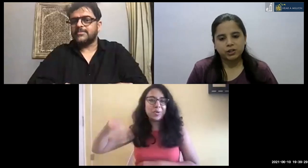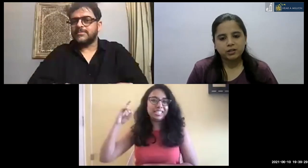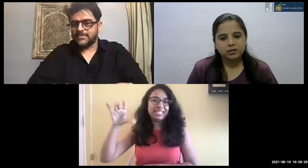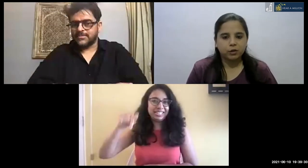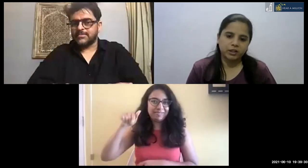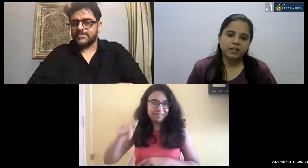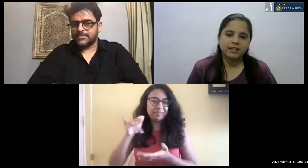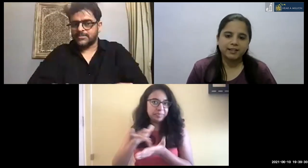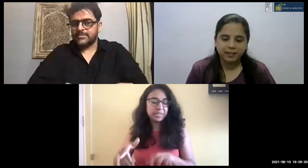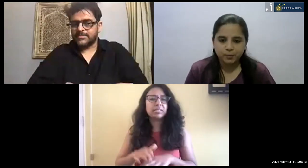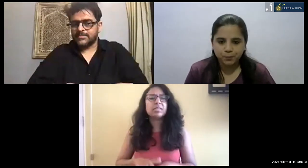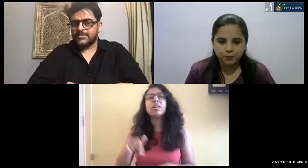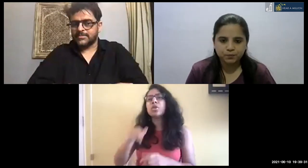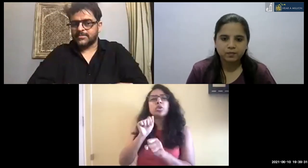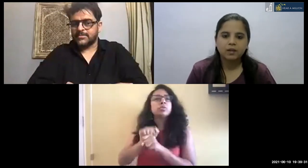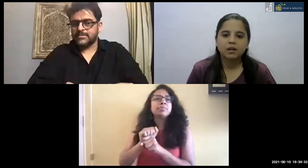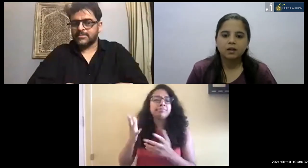It's Washington DC.